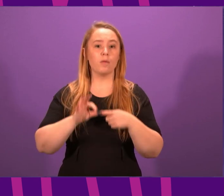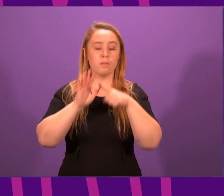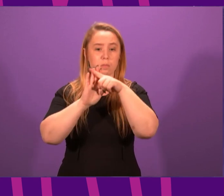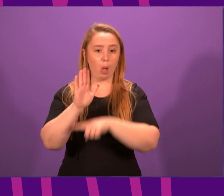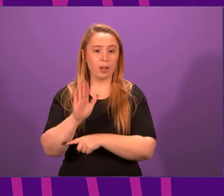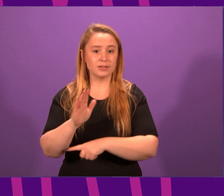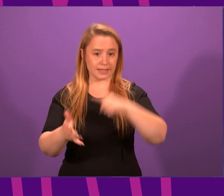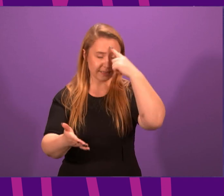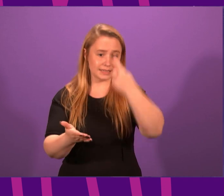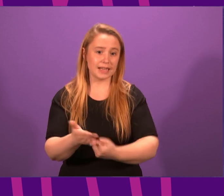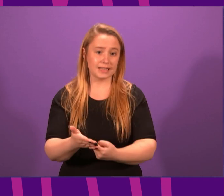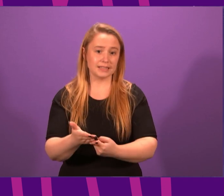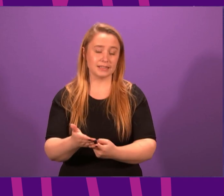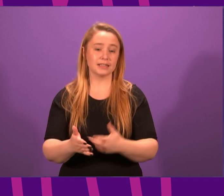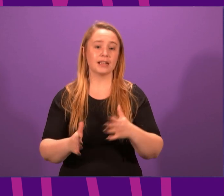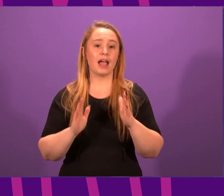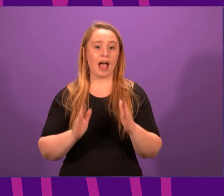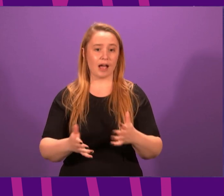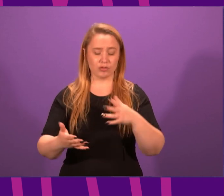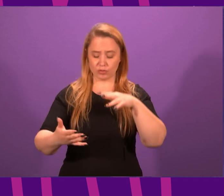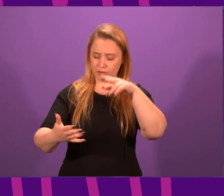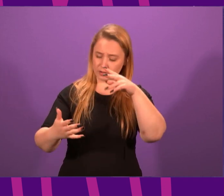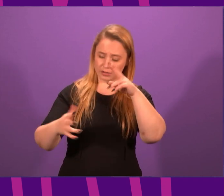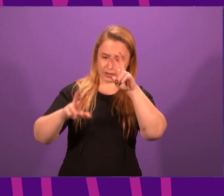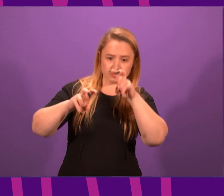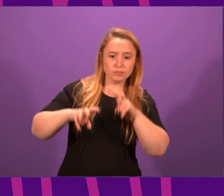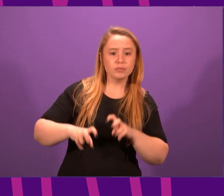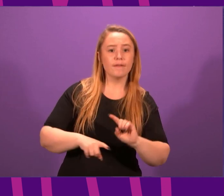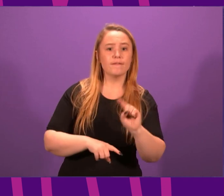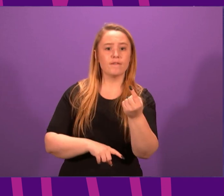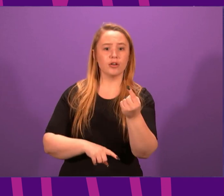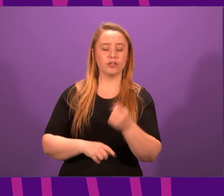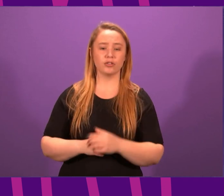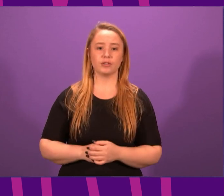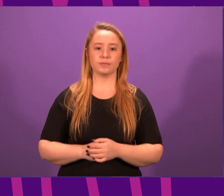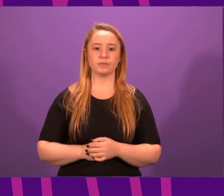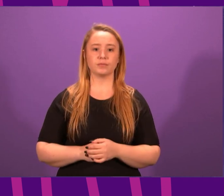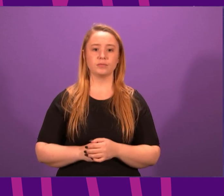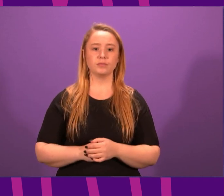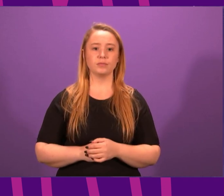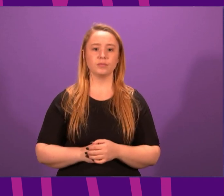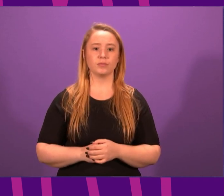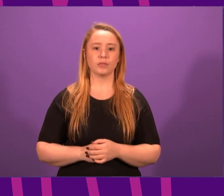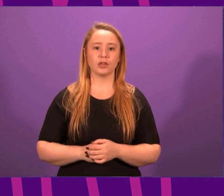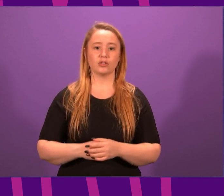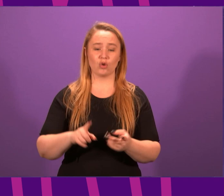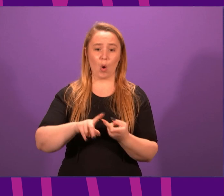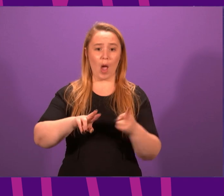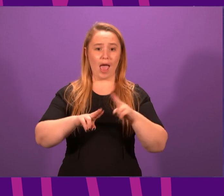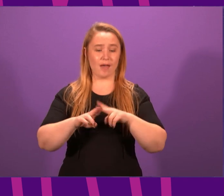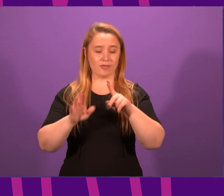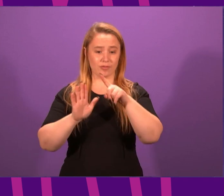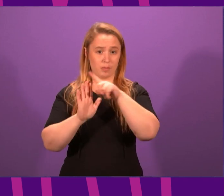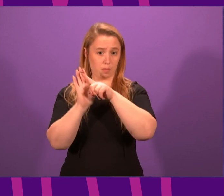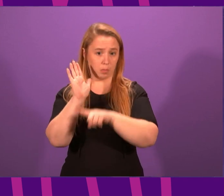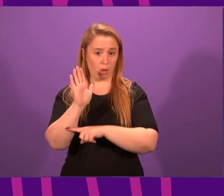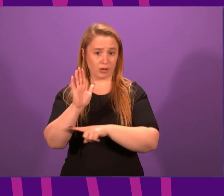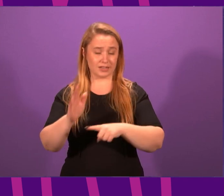to the chamber, rather than only considering the scrutiny of the policy proposal that's been decided on